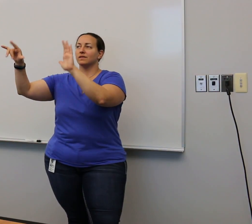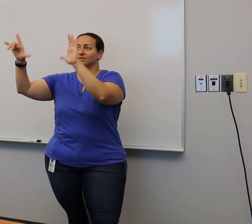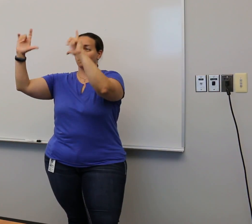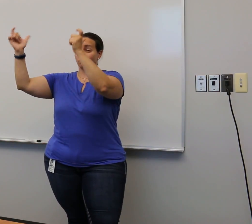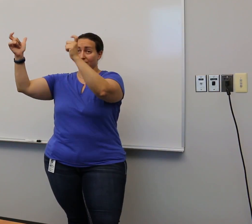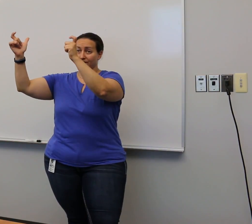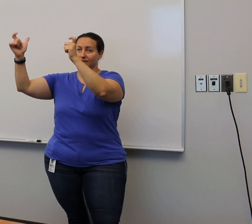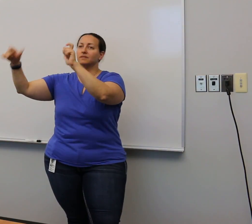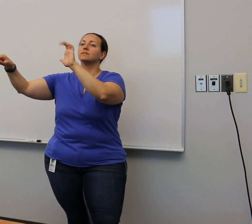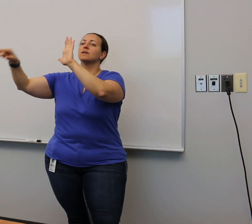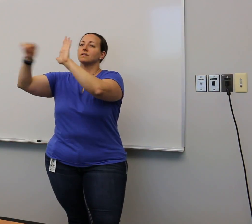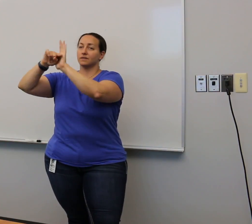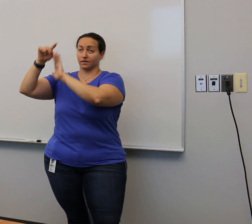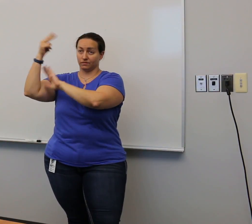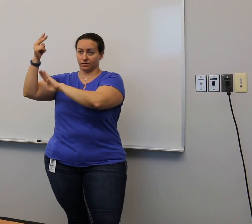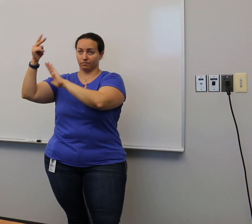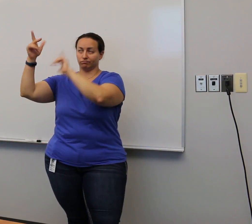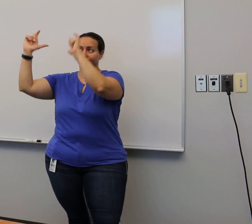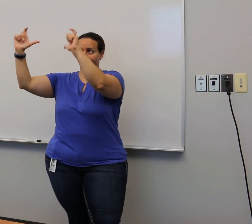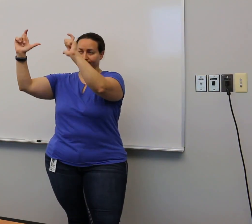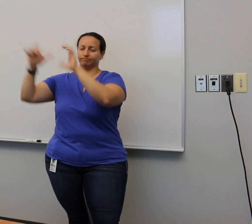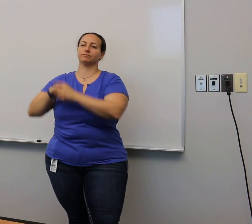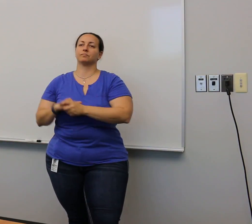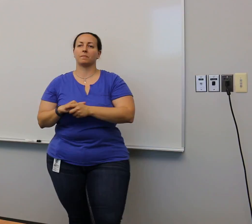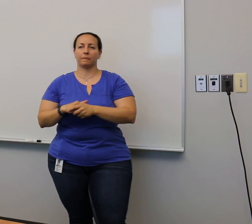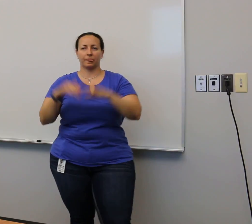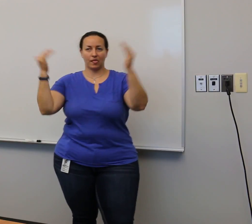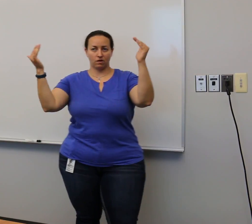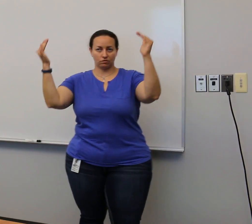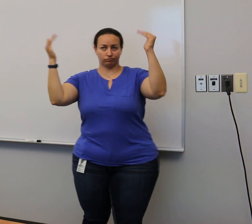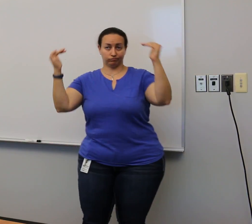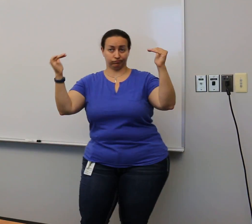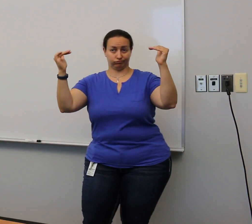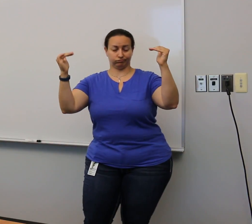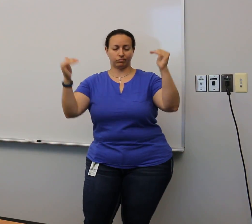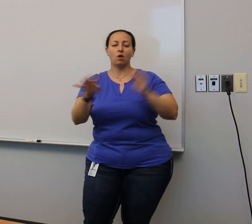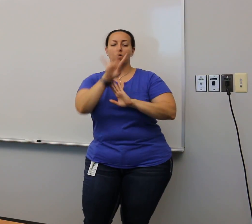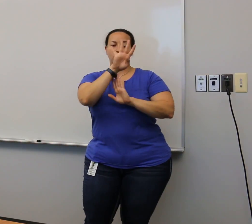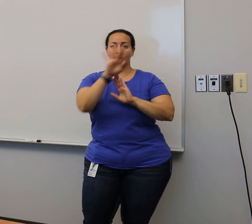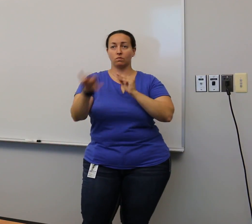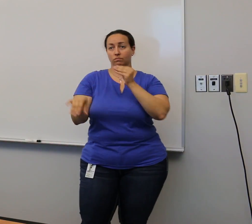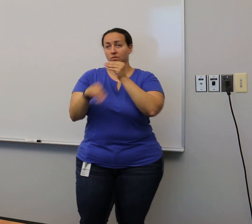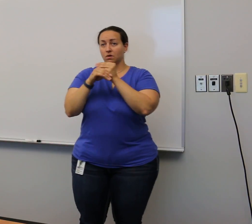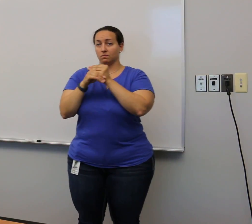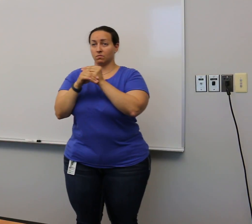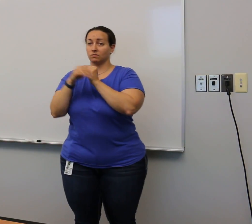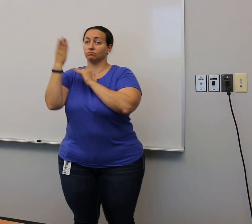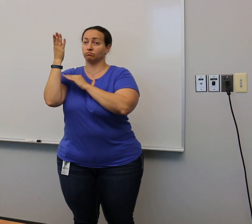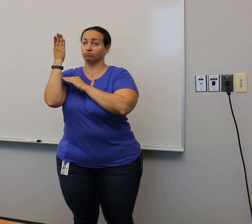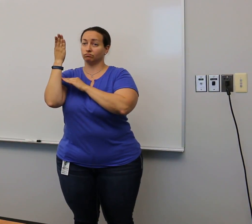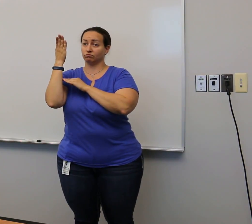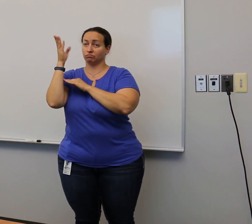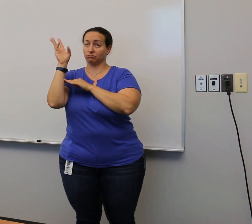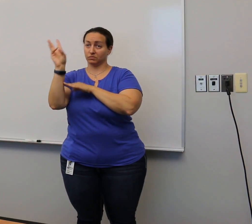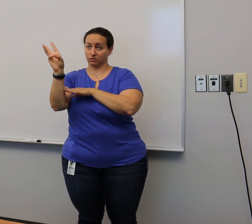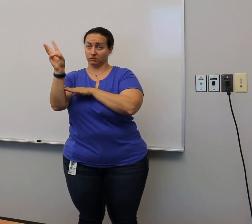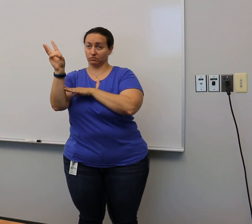is positive 6. Two negatives multiplied gives you a positive. And then finally we do the